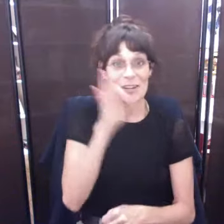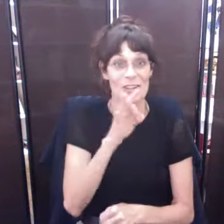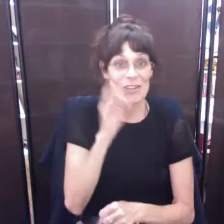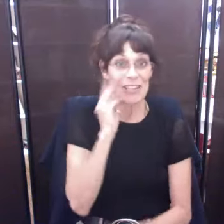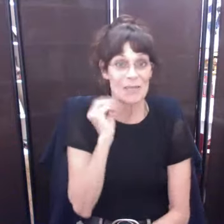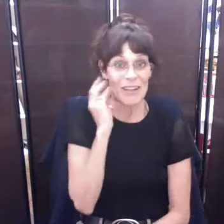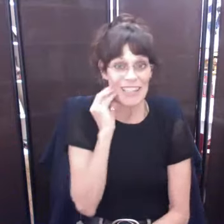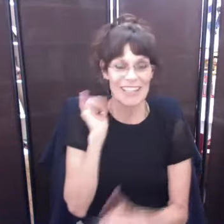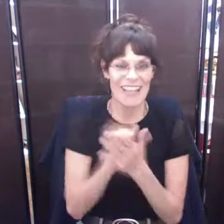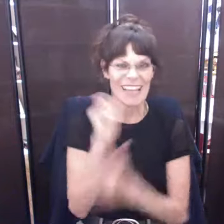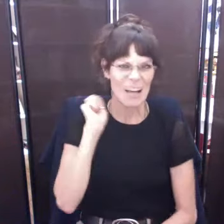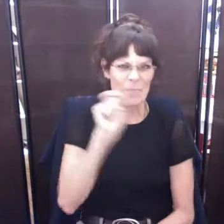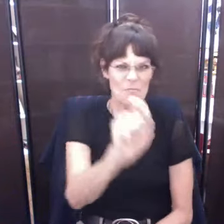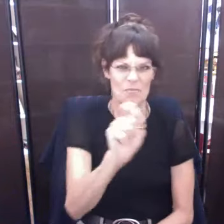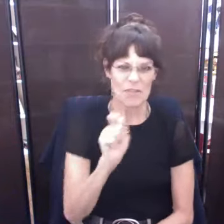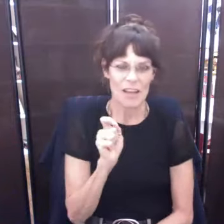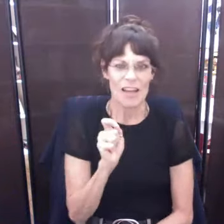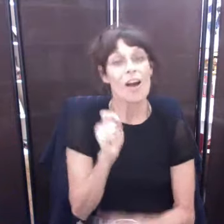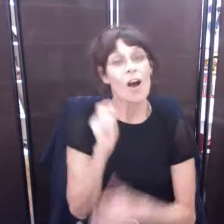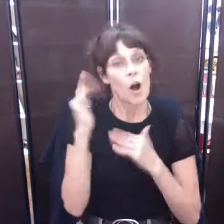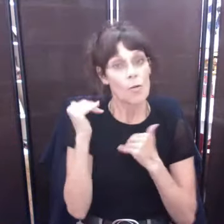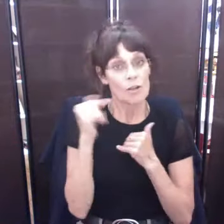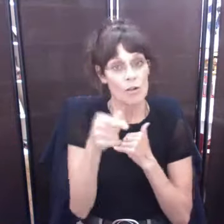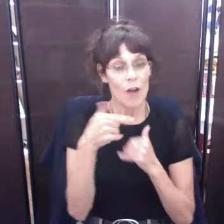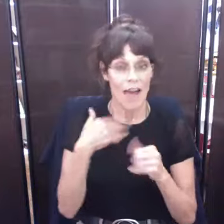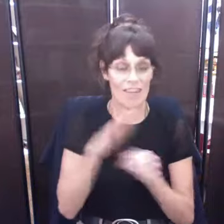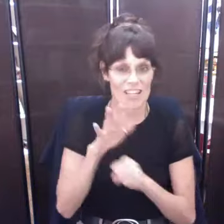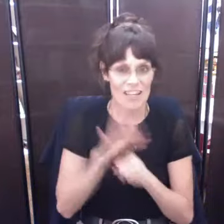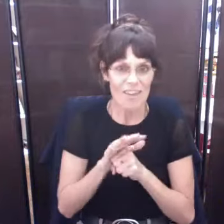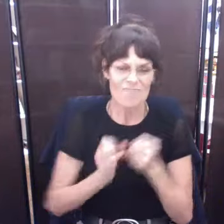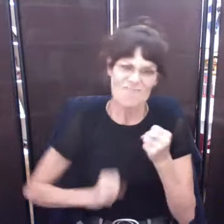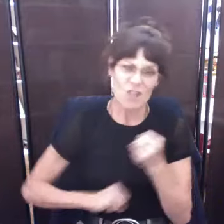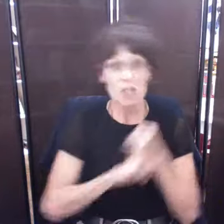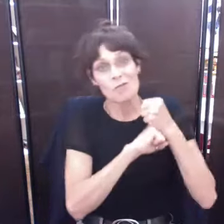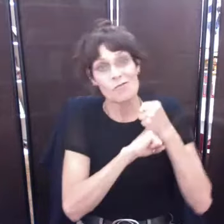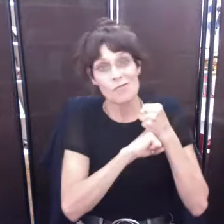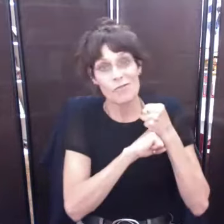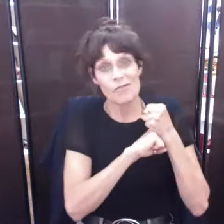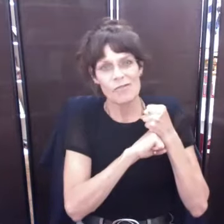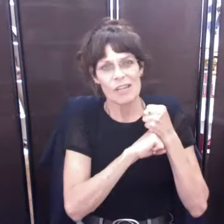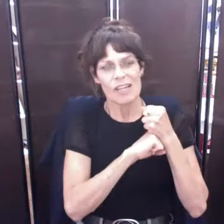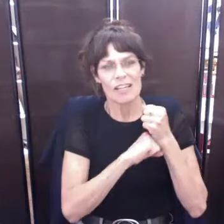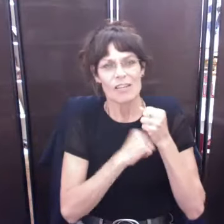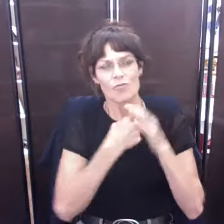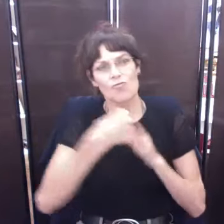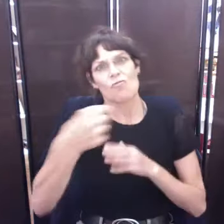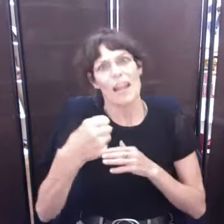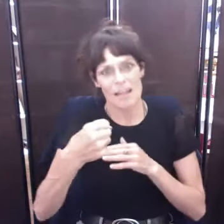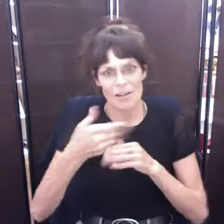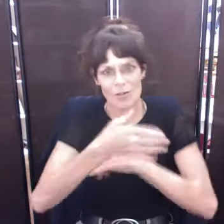it. Hopefully it will give you enough oomph to drag you across that line. You don't want to do things that